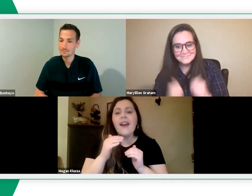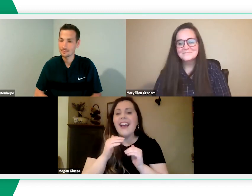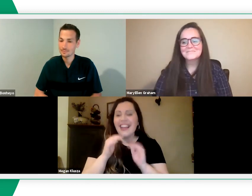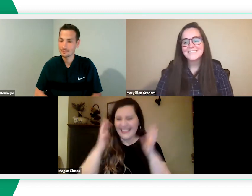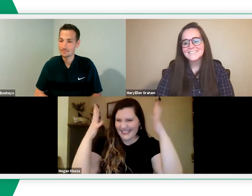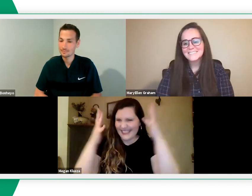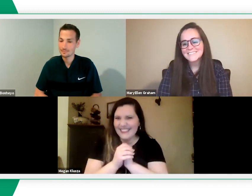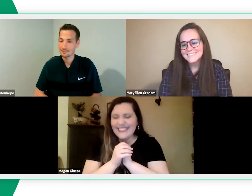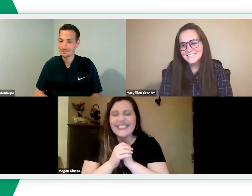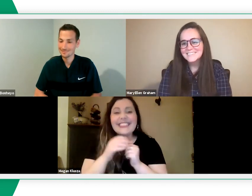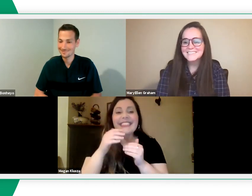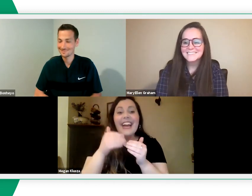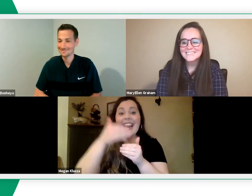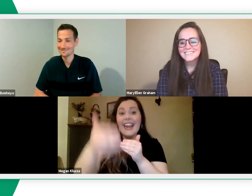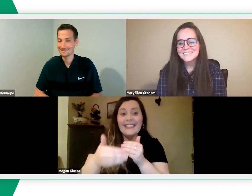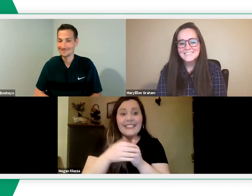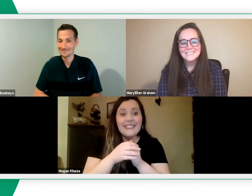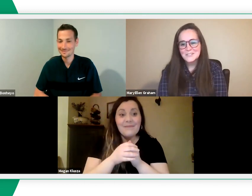evening.